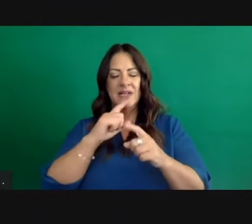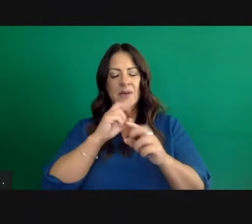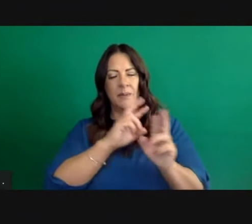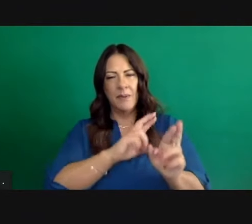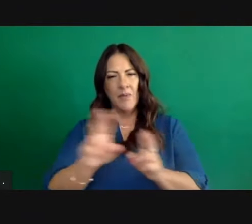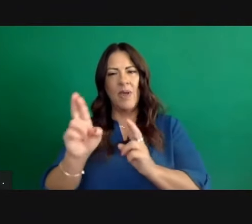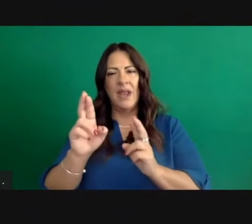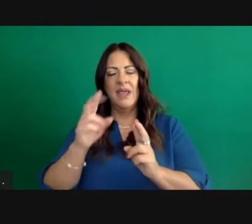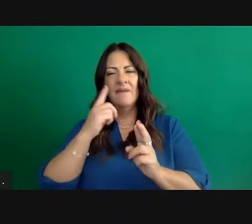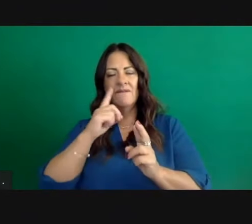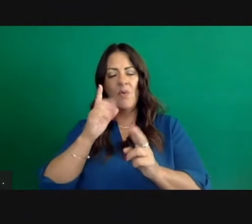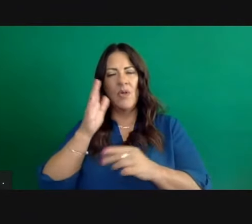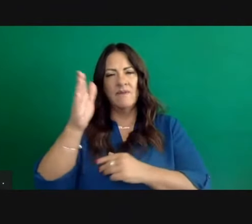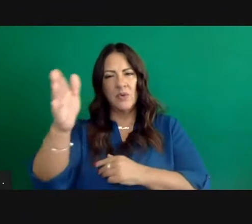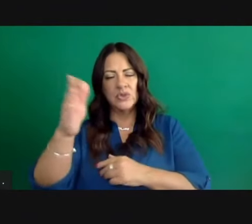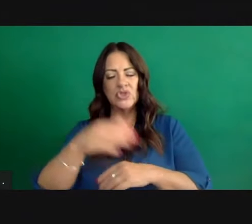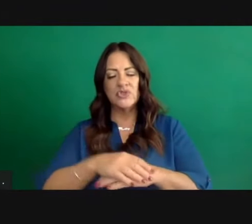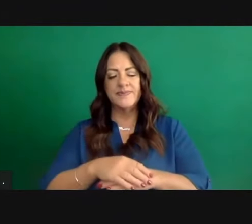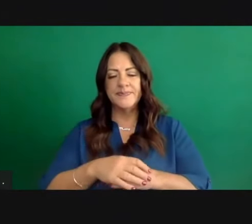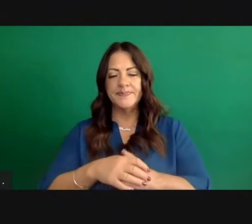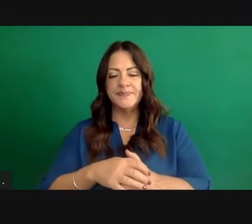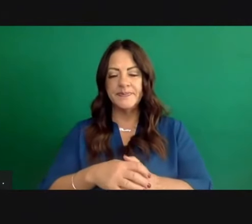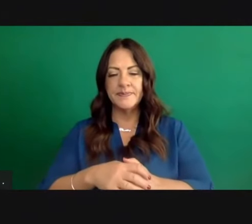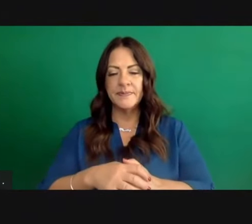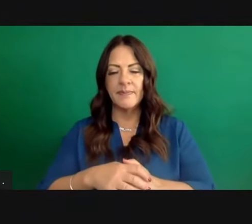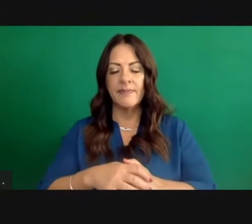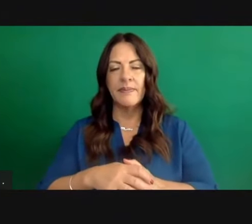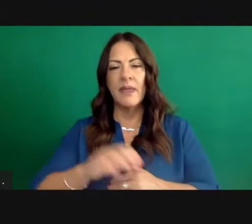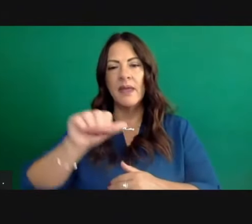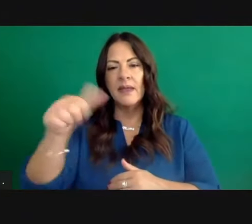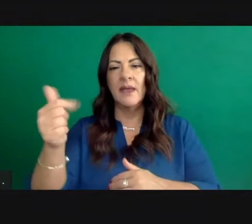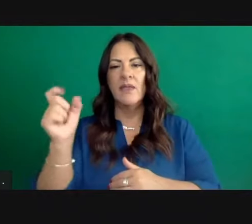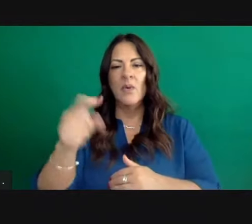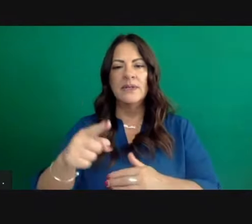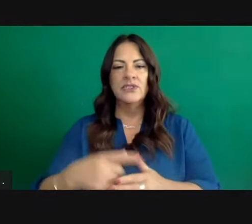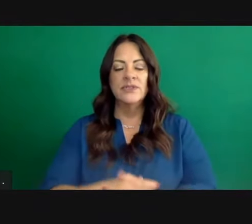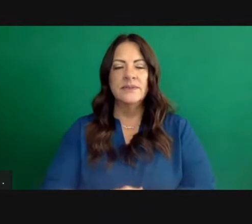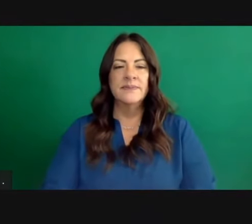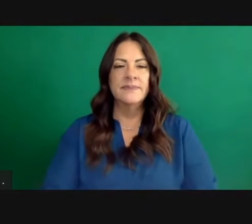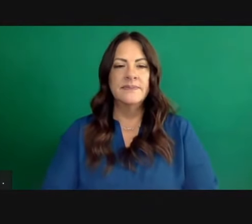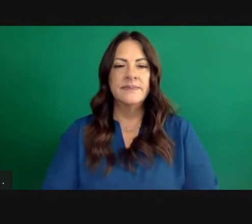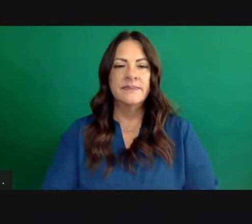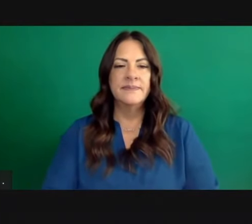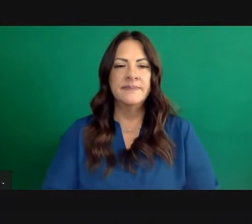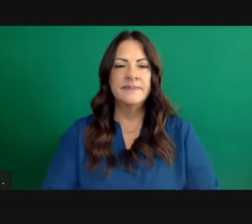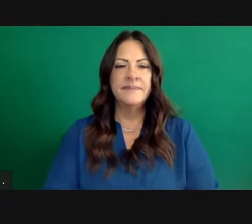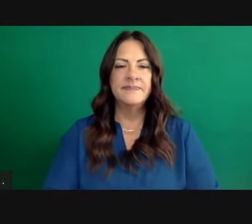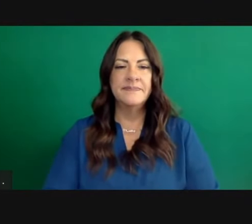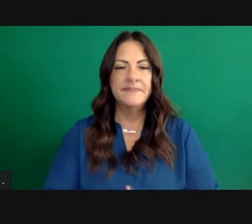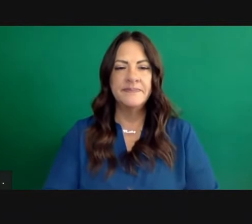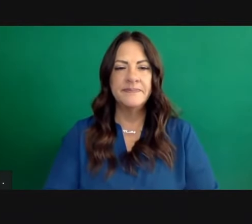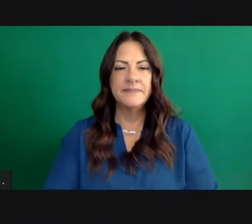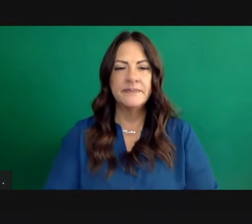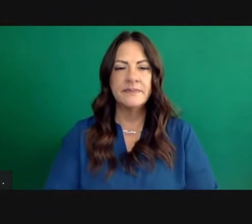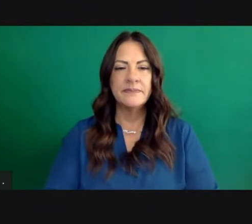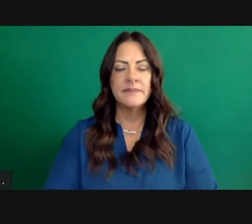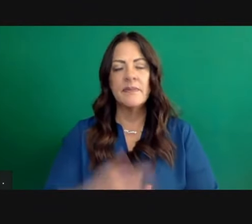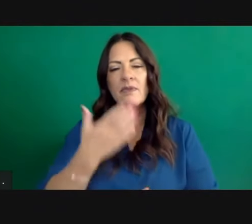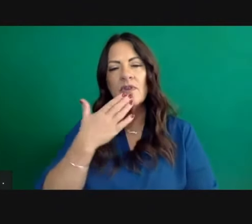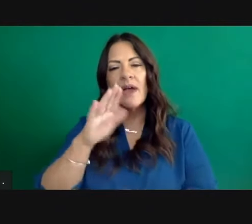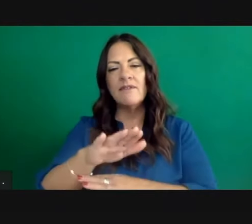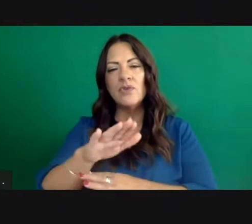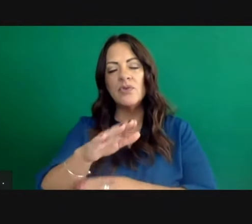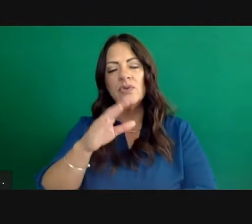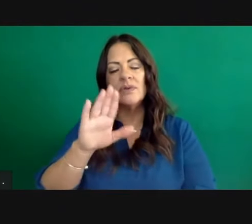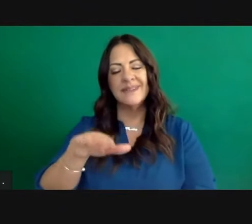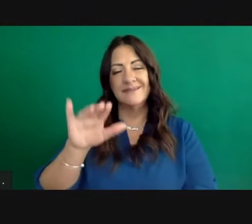come. John Farinini, Bay Area reporter. Good afternoon. In July, of course, it was